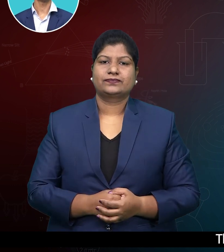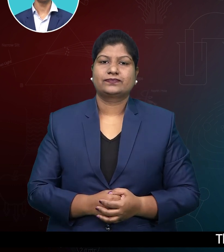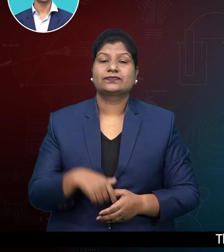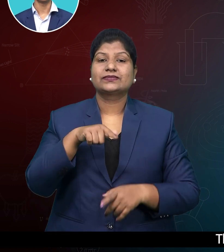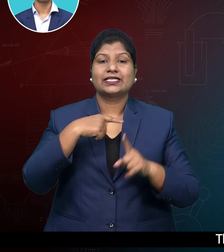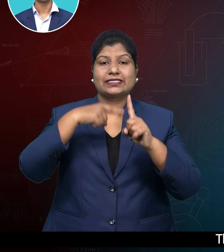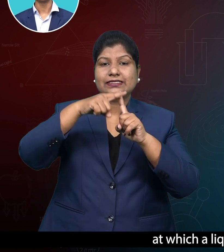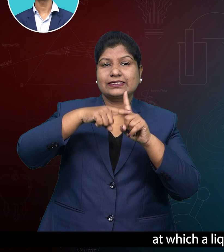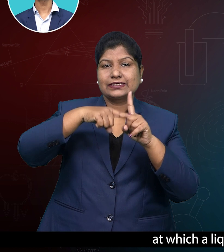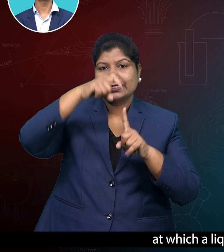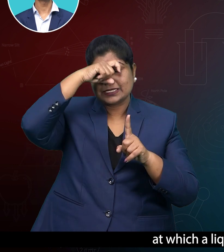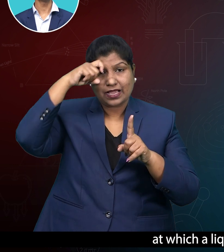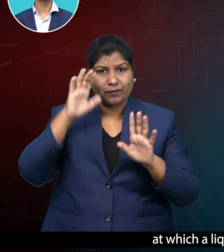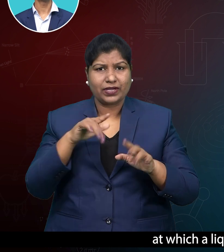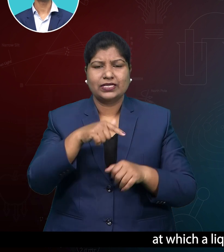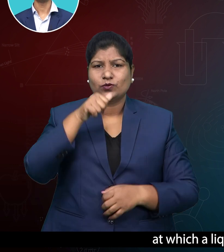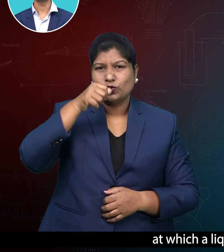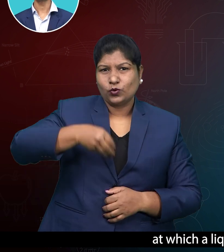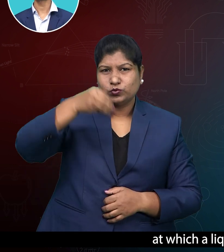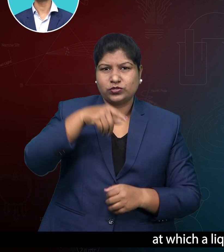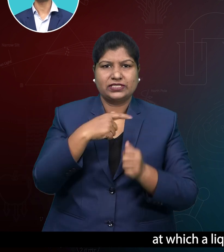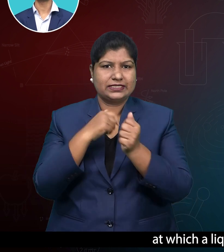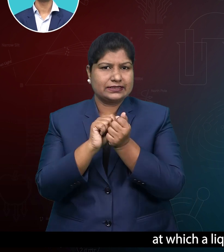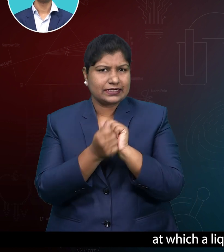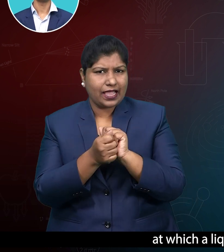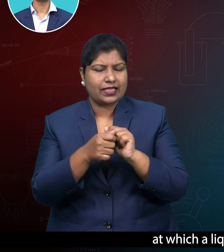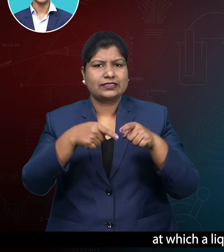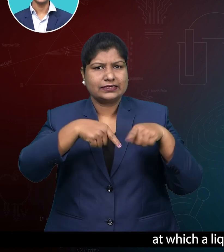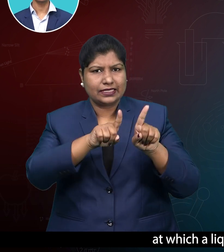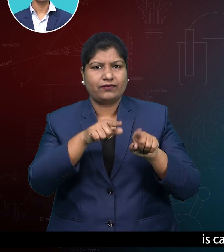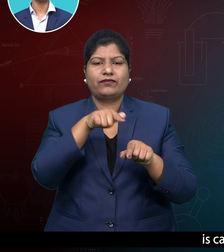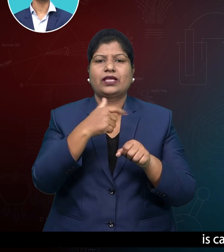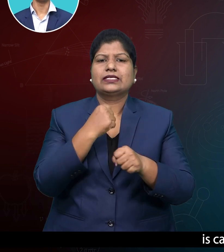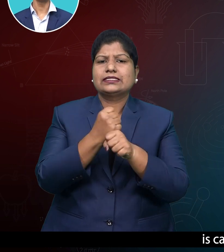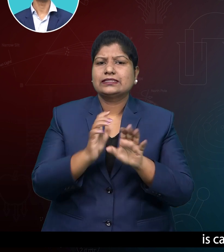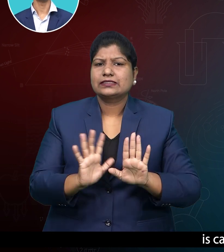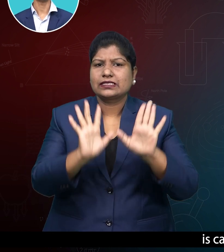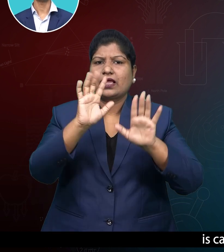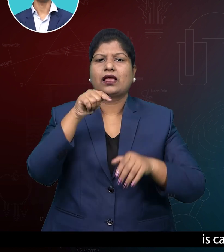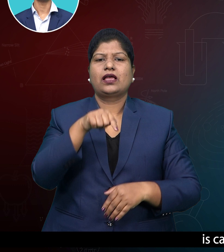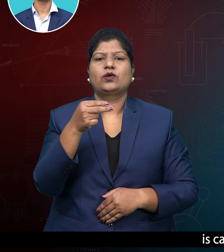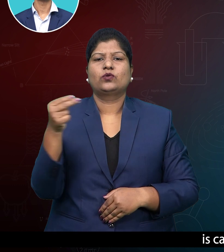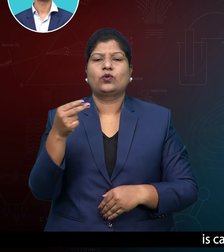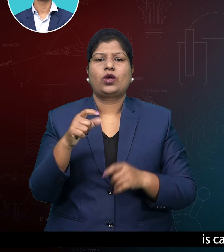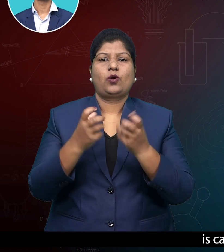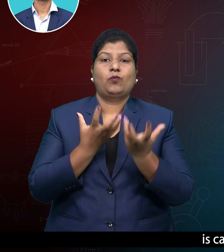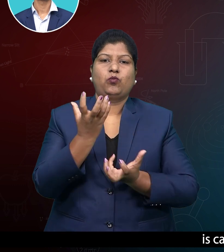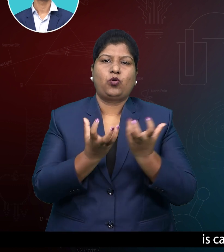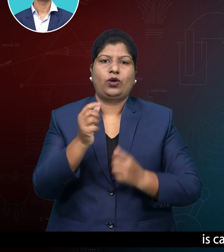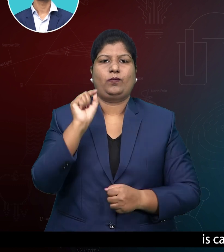The temperature at which a liquid changes its state to gas is called boiling point.